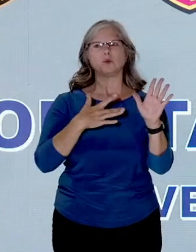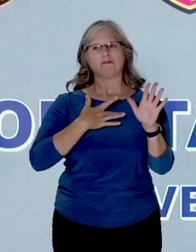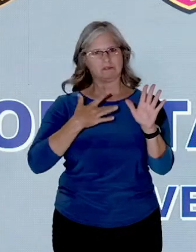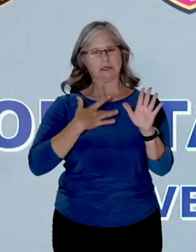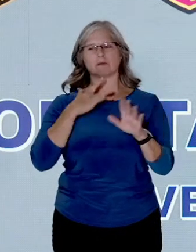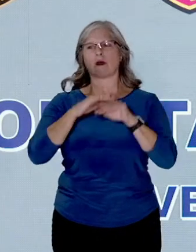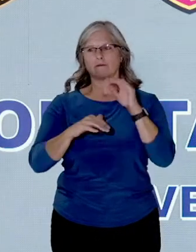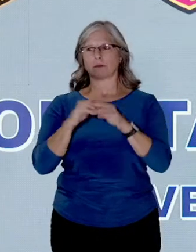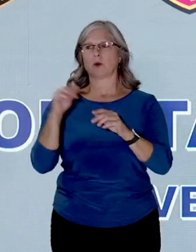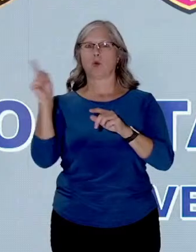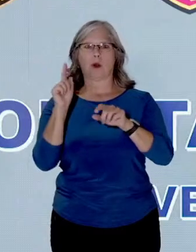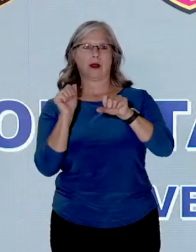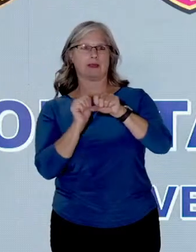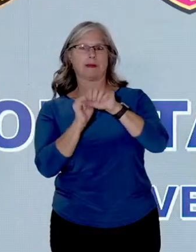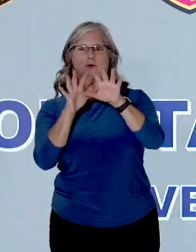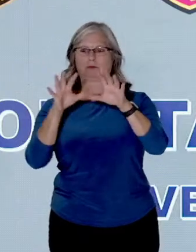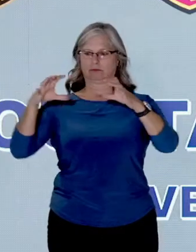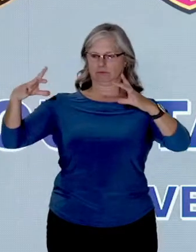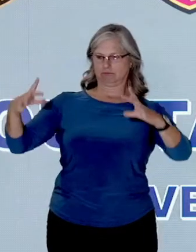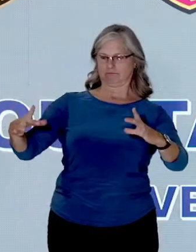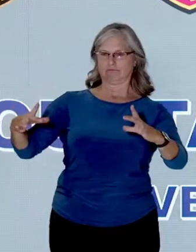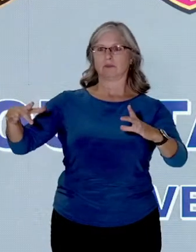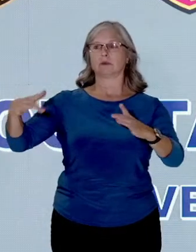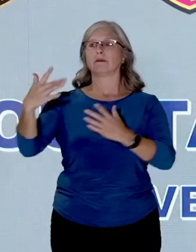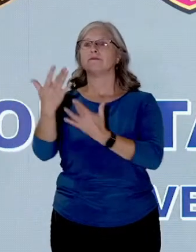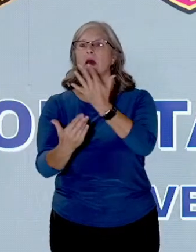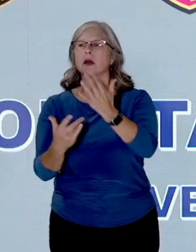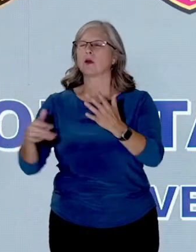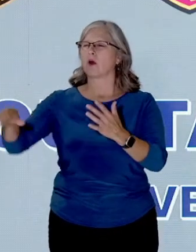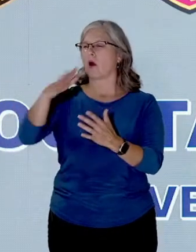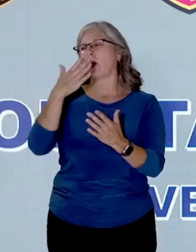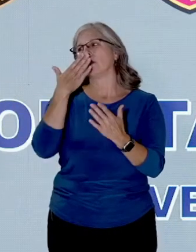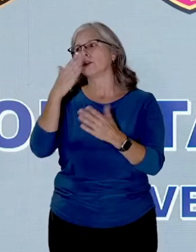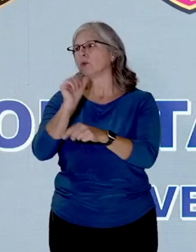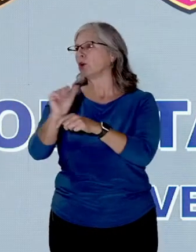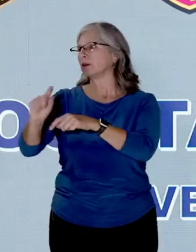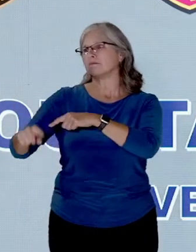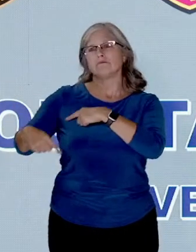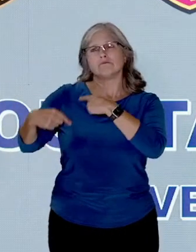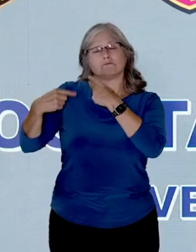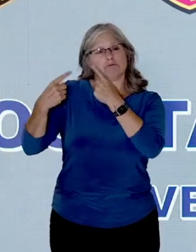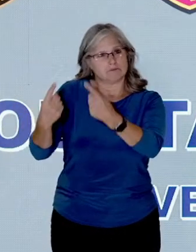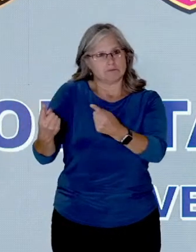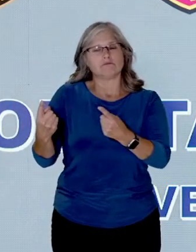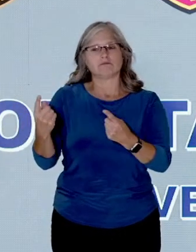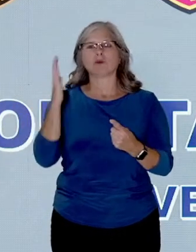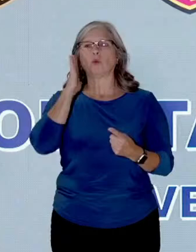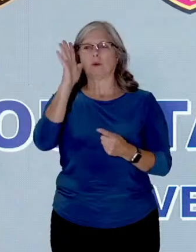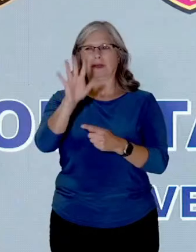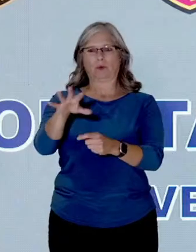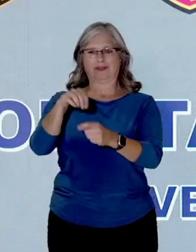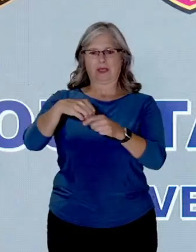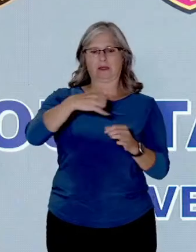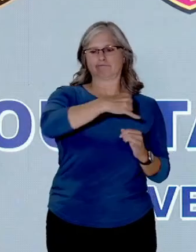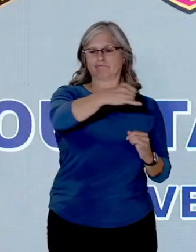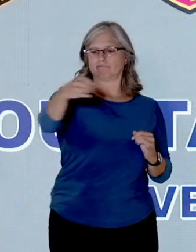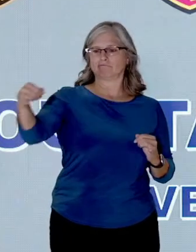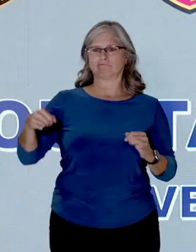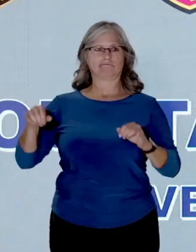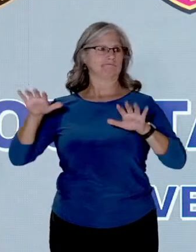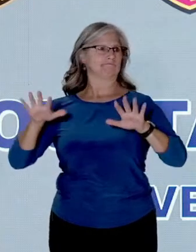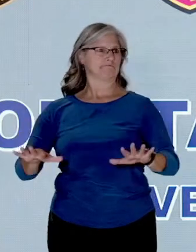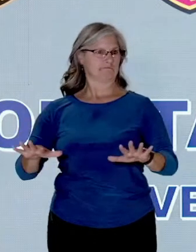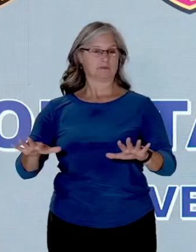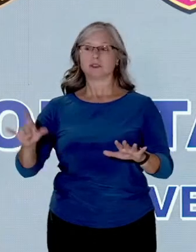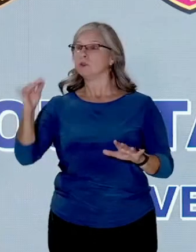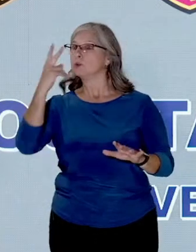with where the mountain incident is. The mountain fire, because of all the good work that's been done, is going to be within its footprint. So